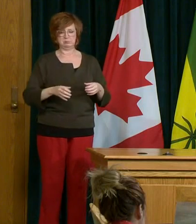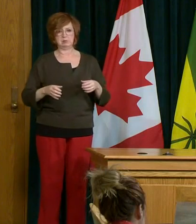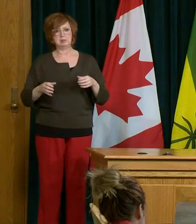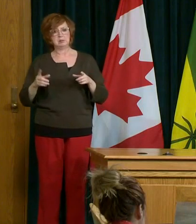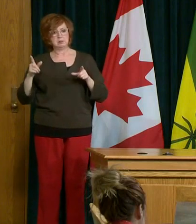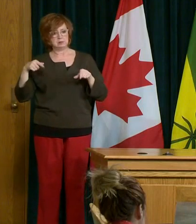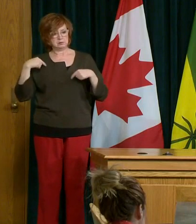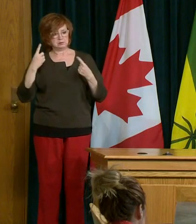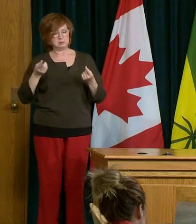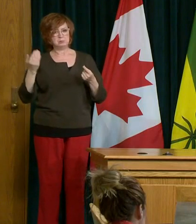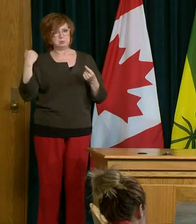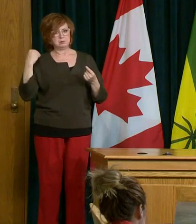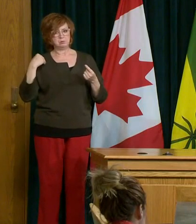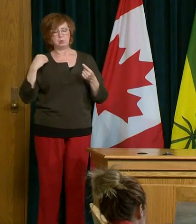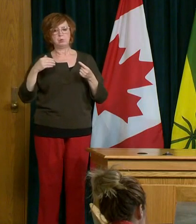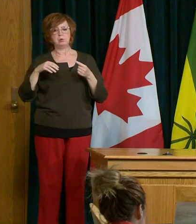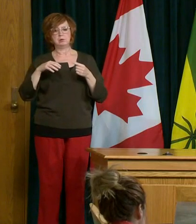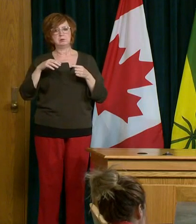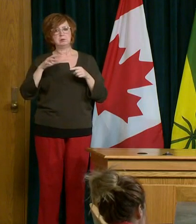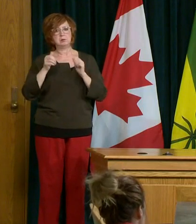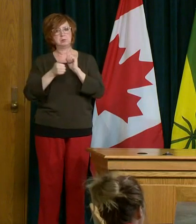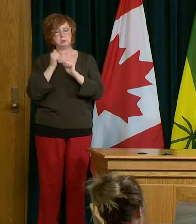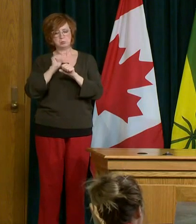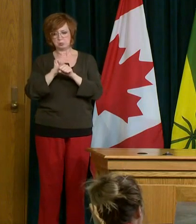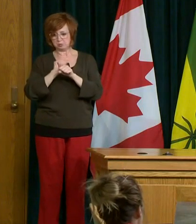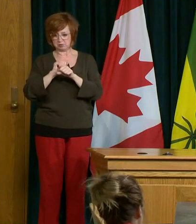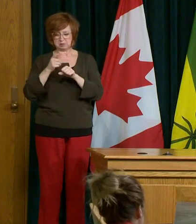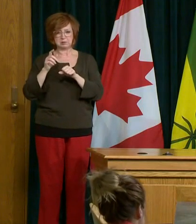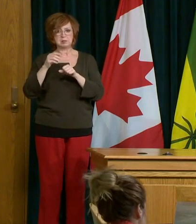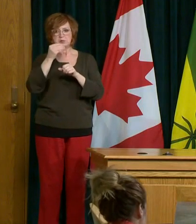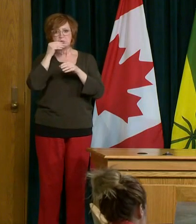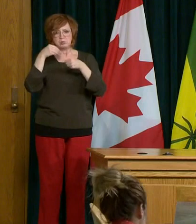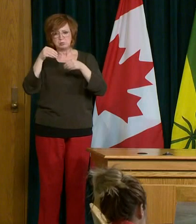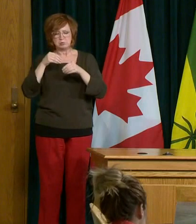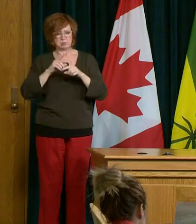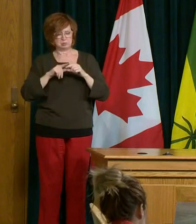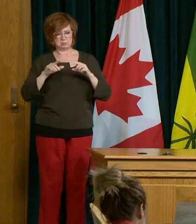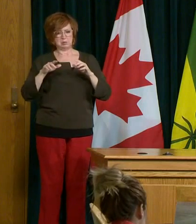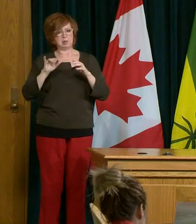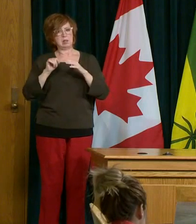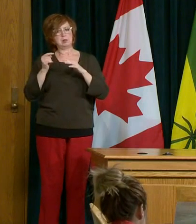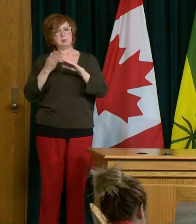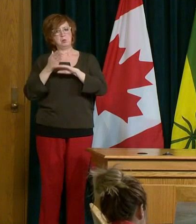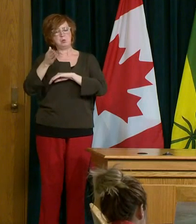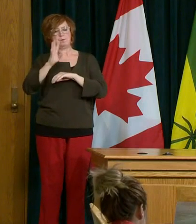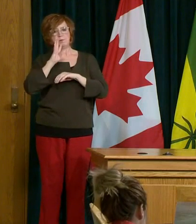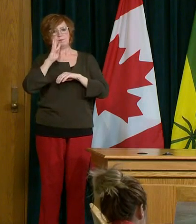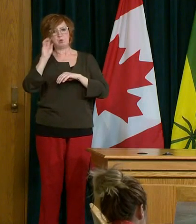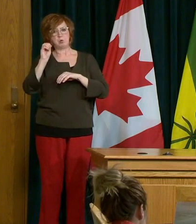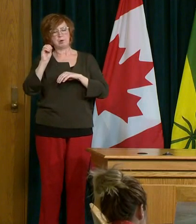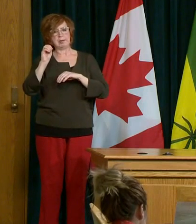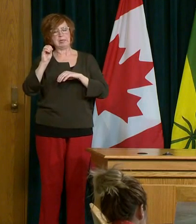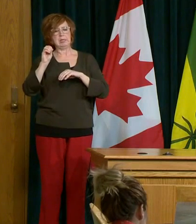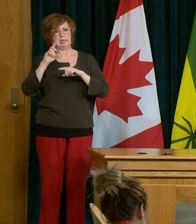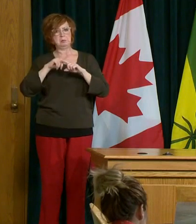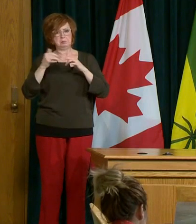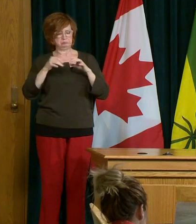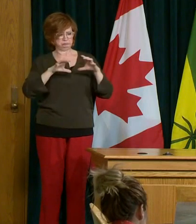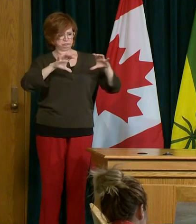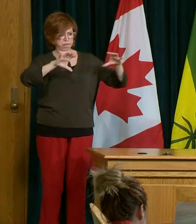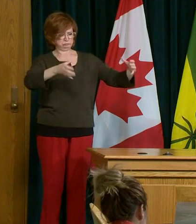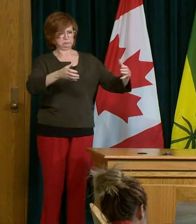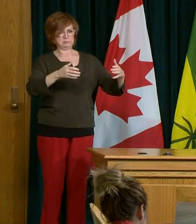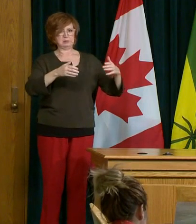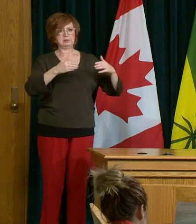workers or involved in other essential services like grocery stores. But now we are seeing an increase in that age group primarily due to the outbreak